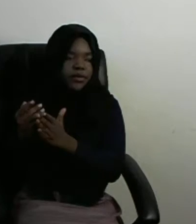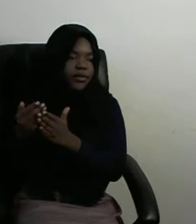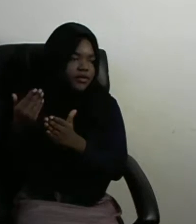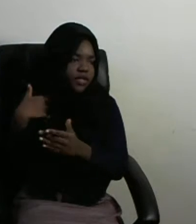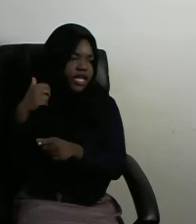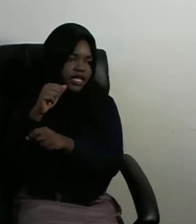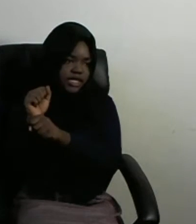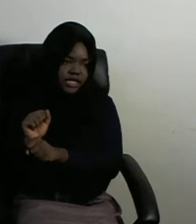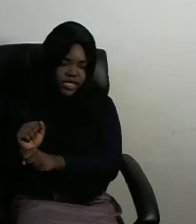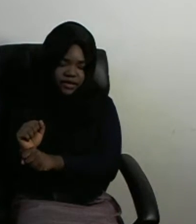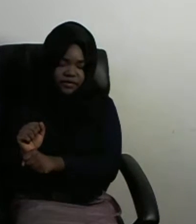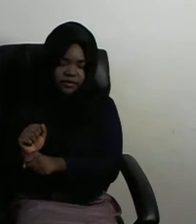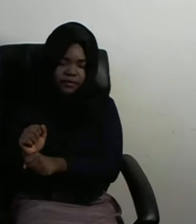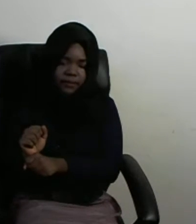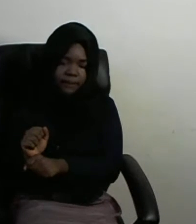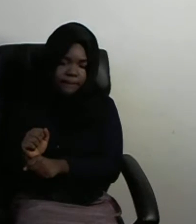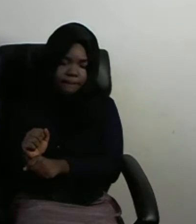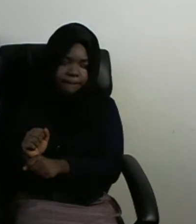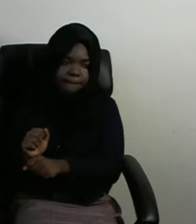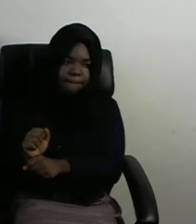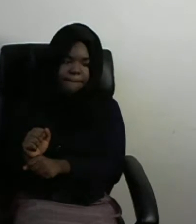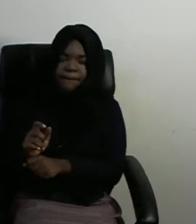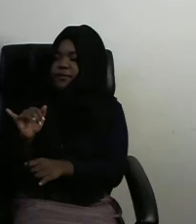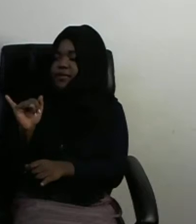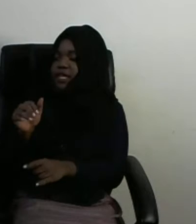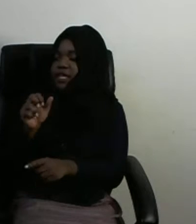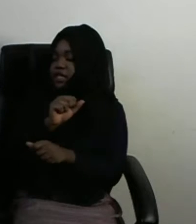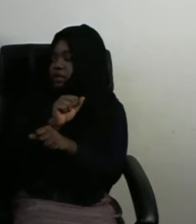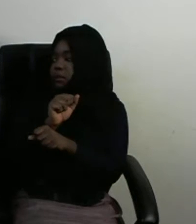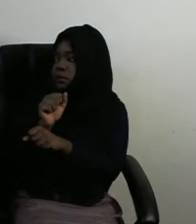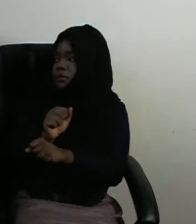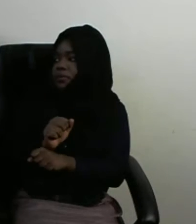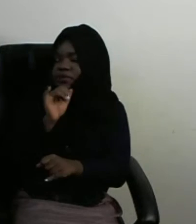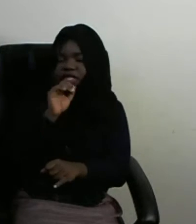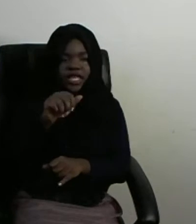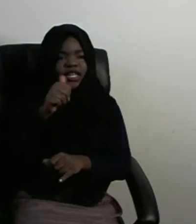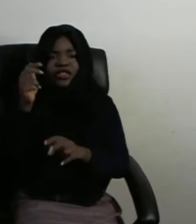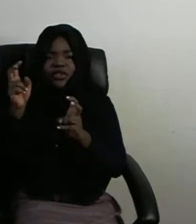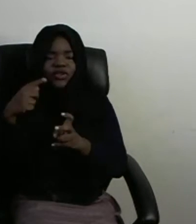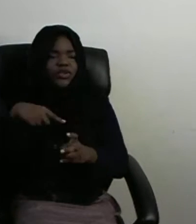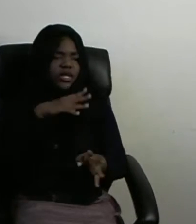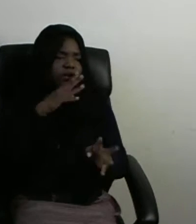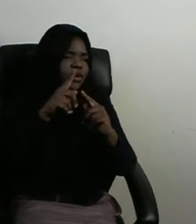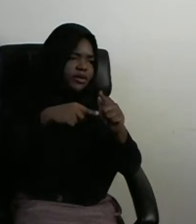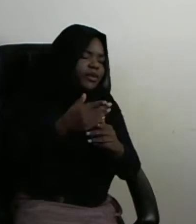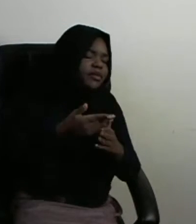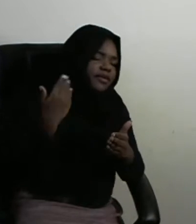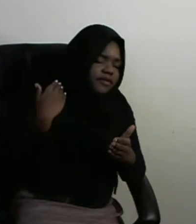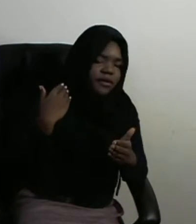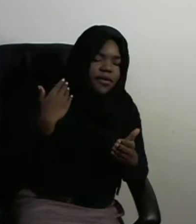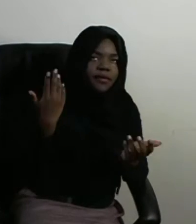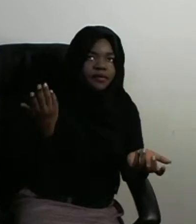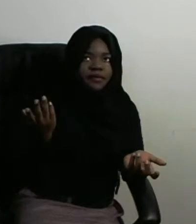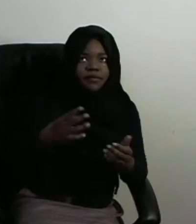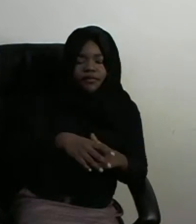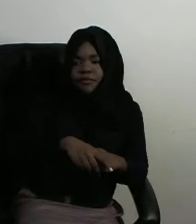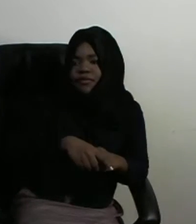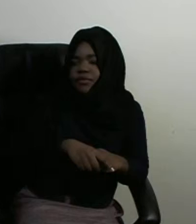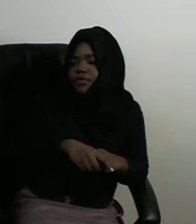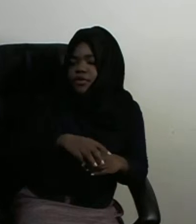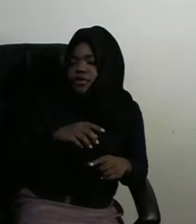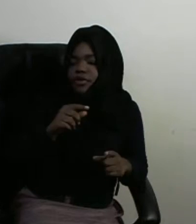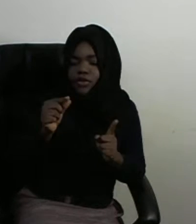slaves. Uh, Slaves is another issue. We spoke about it before